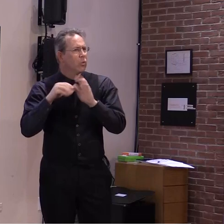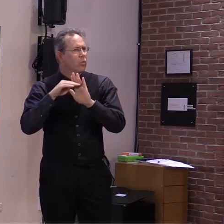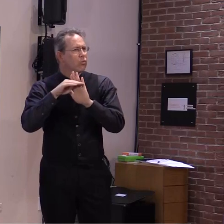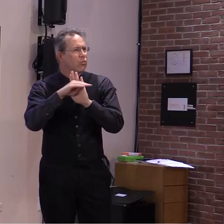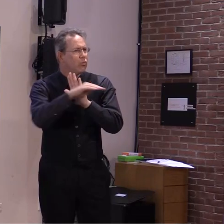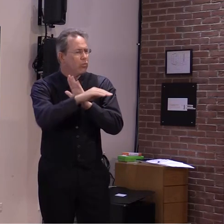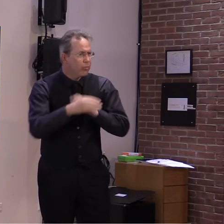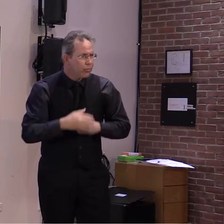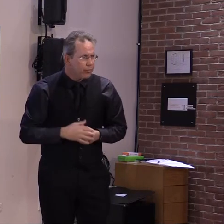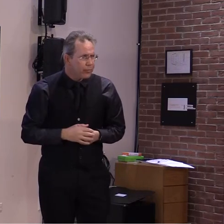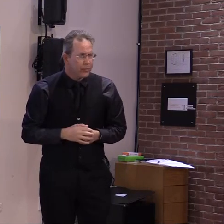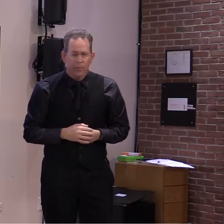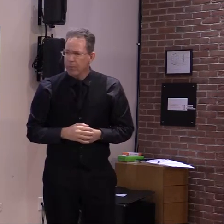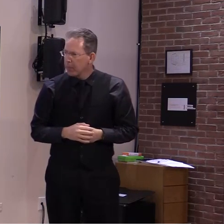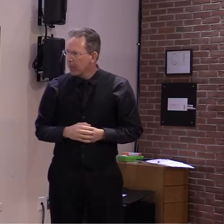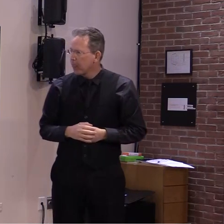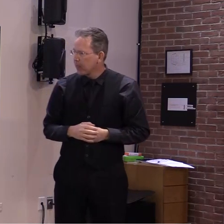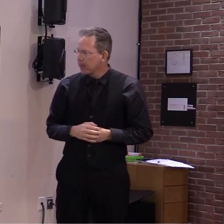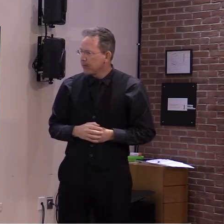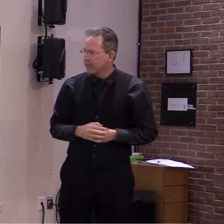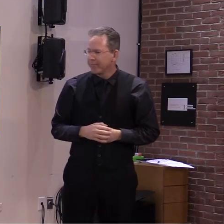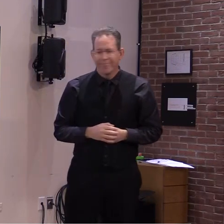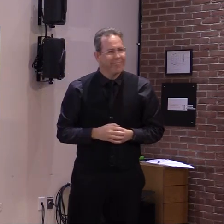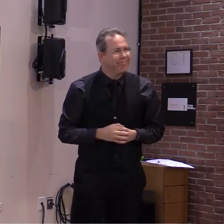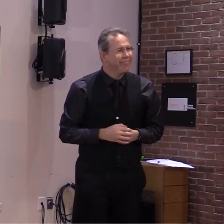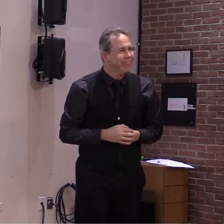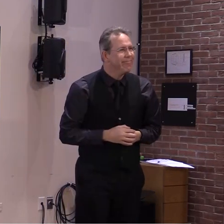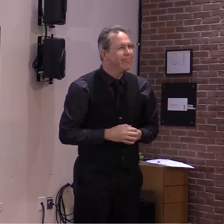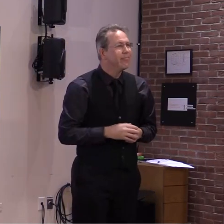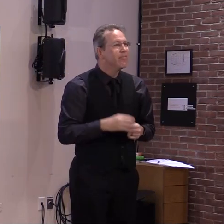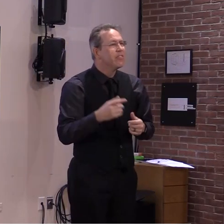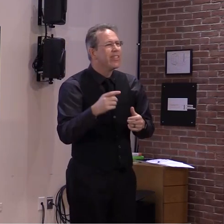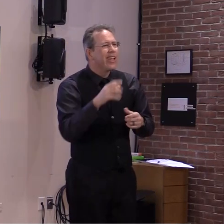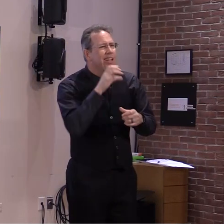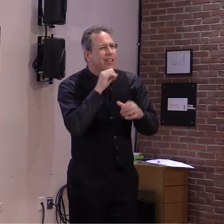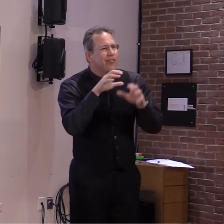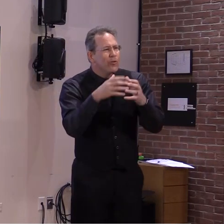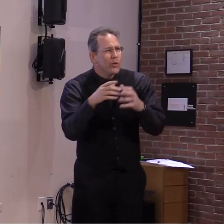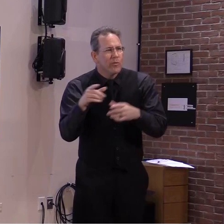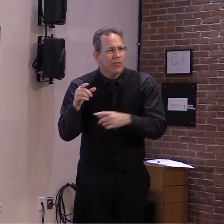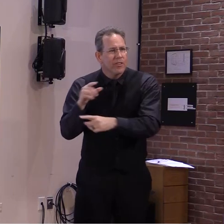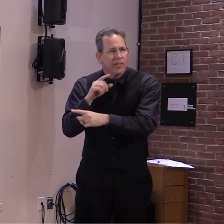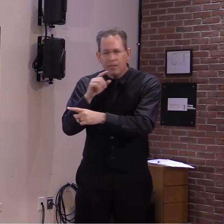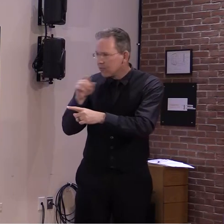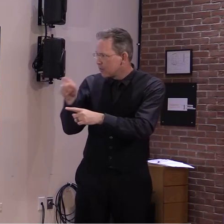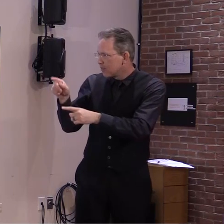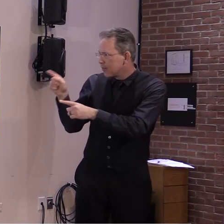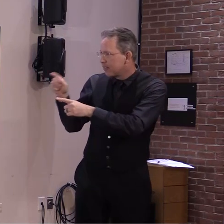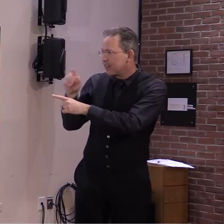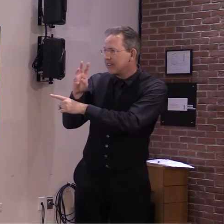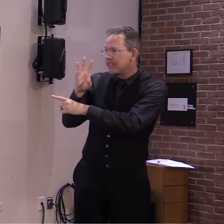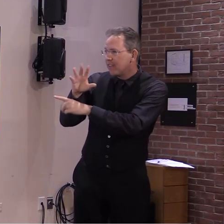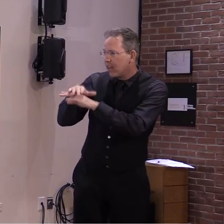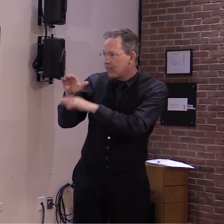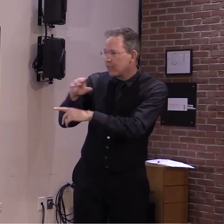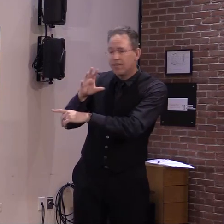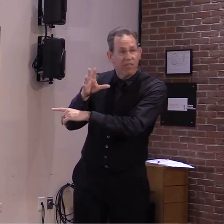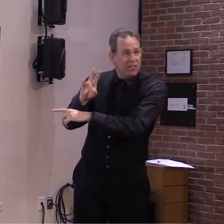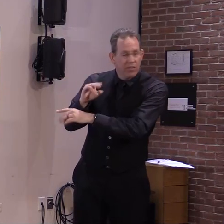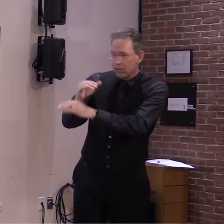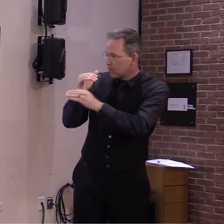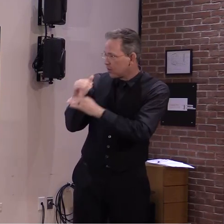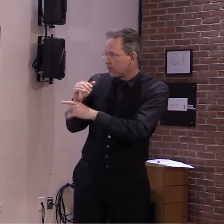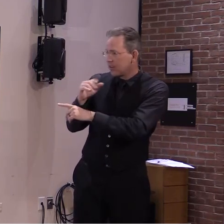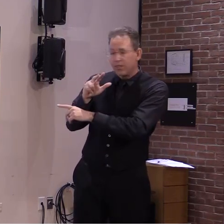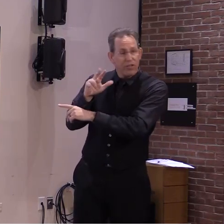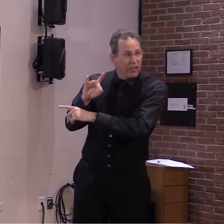57 in January, dipping down to 42 in February, and then increasing again to 51 in March. So we're